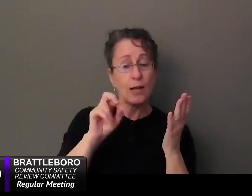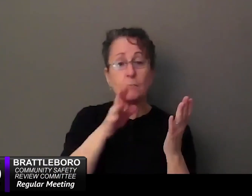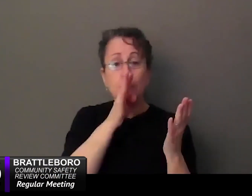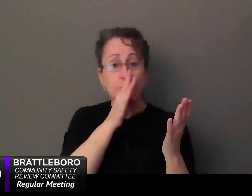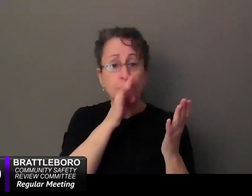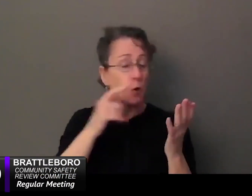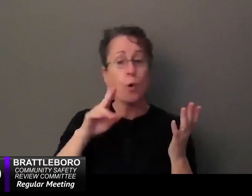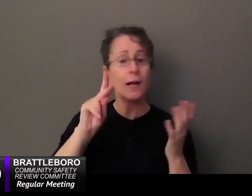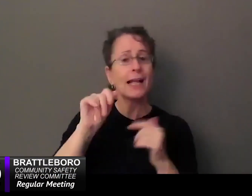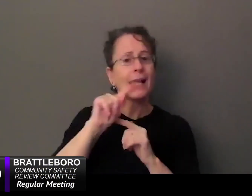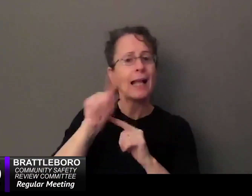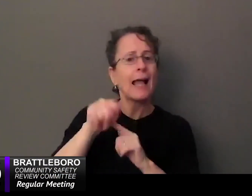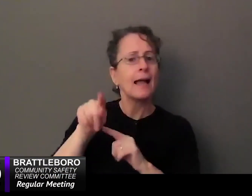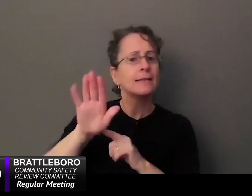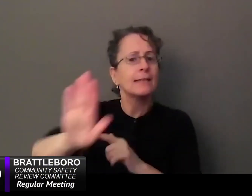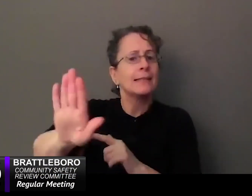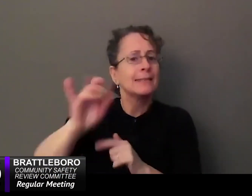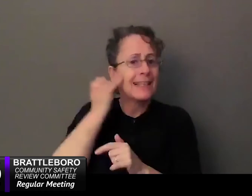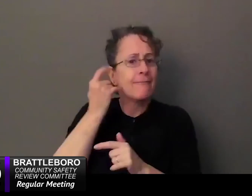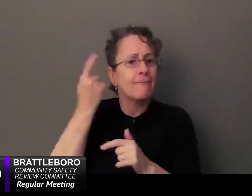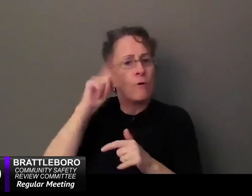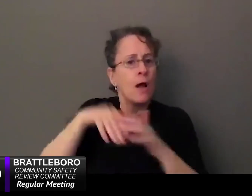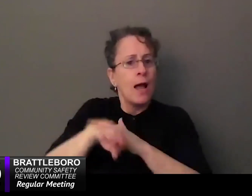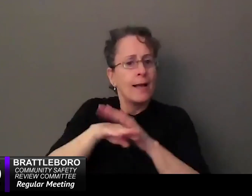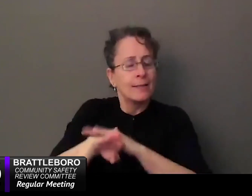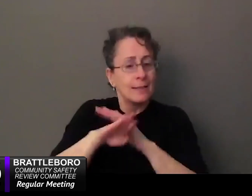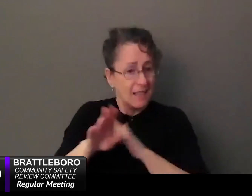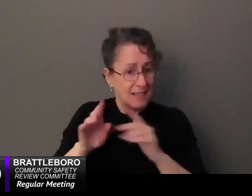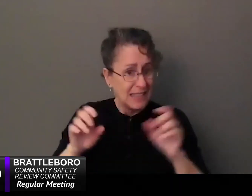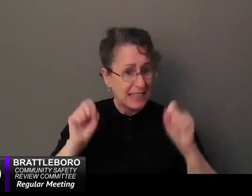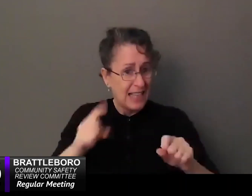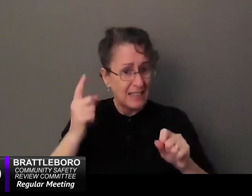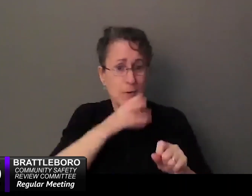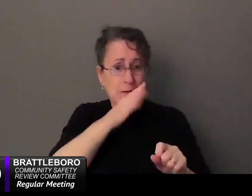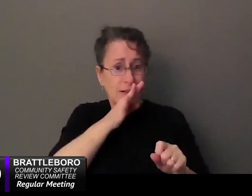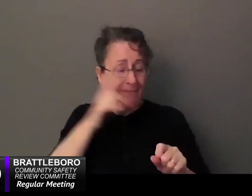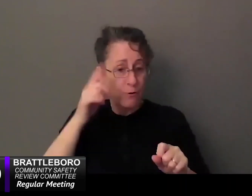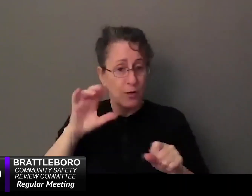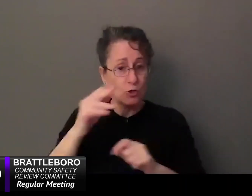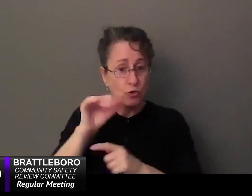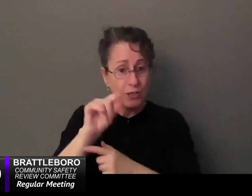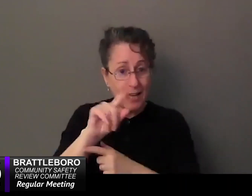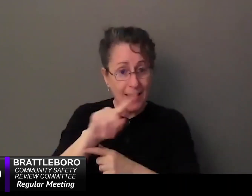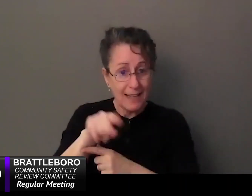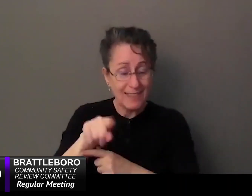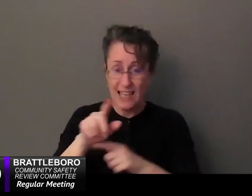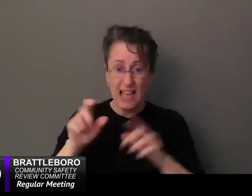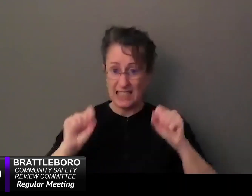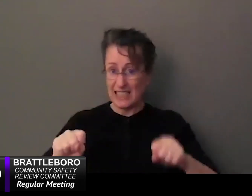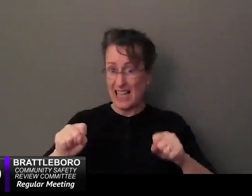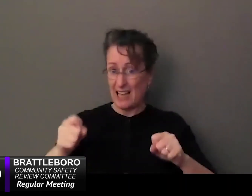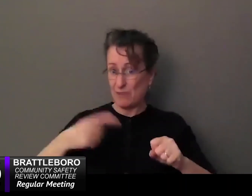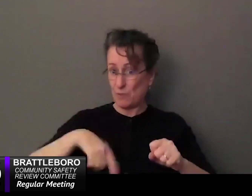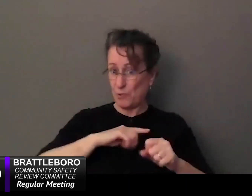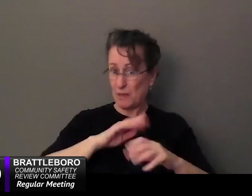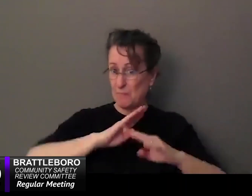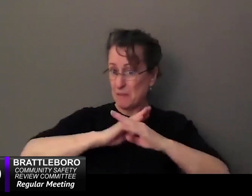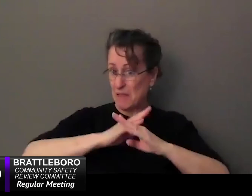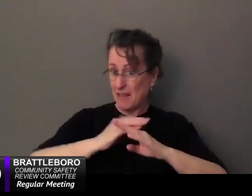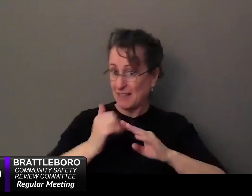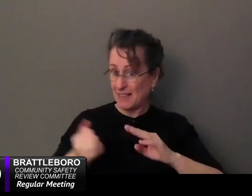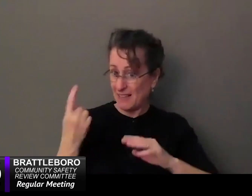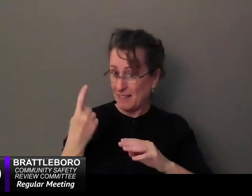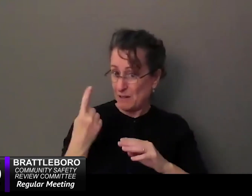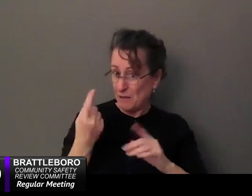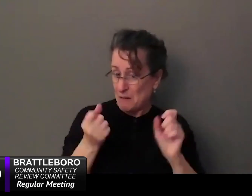an ability to hear it? And then is there a way to block people on the chat if they are